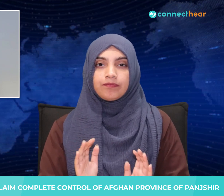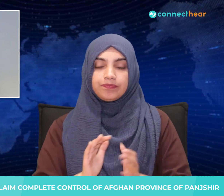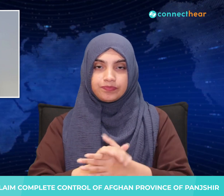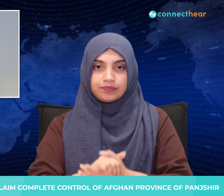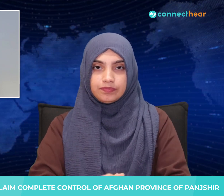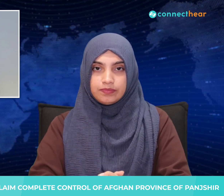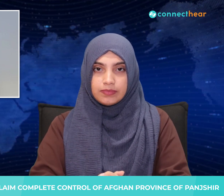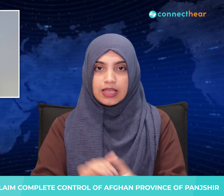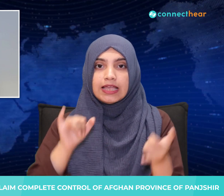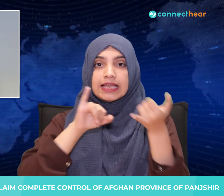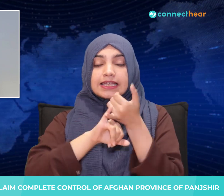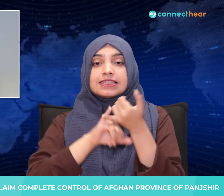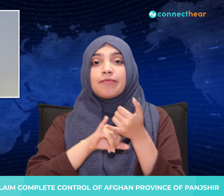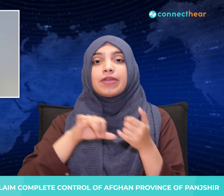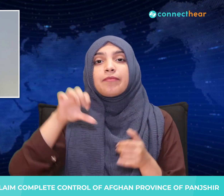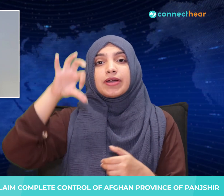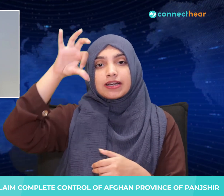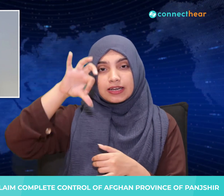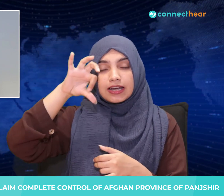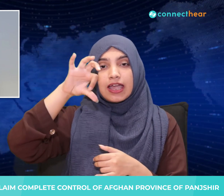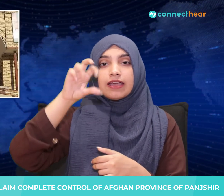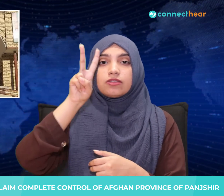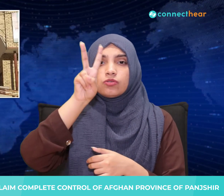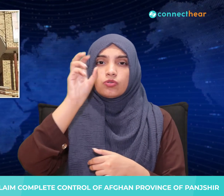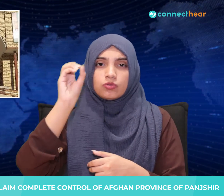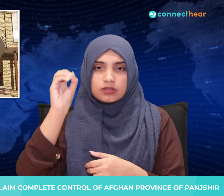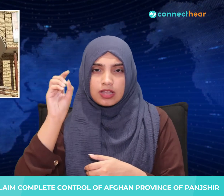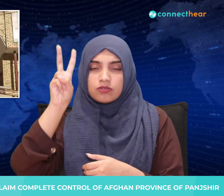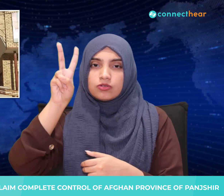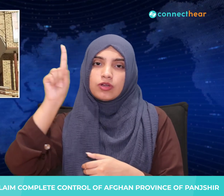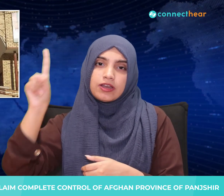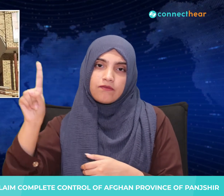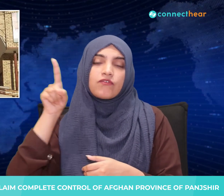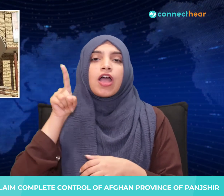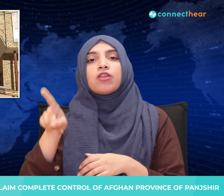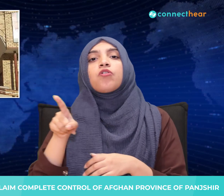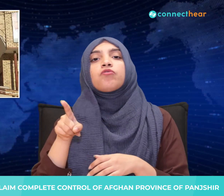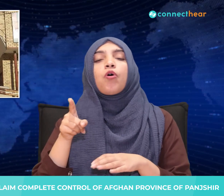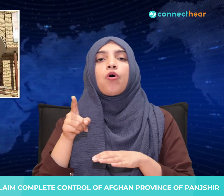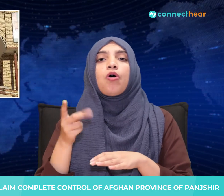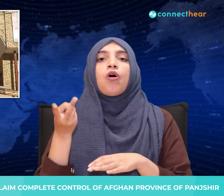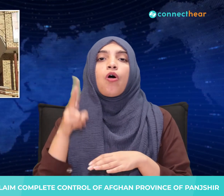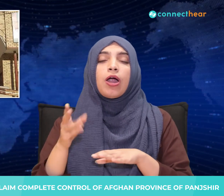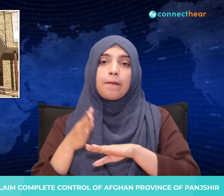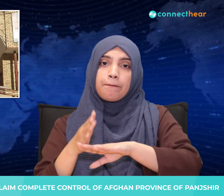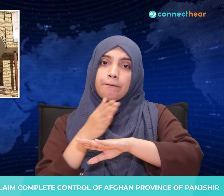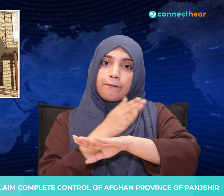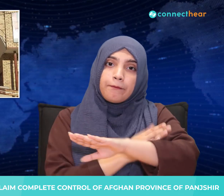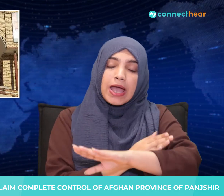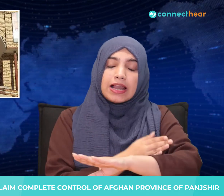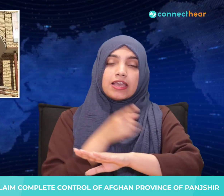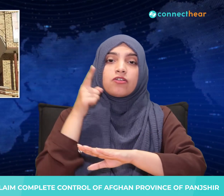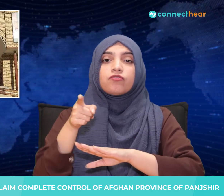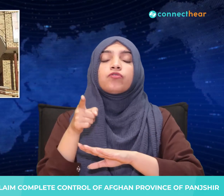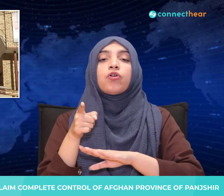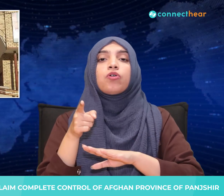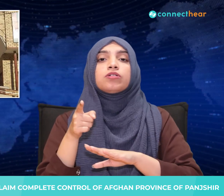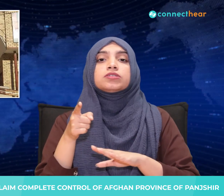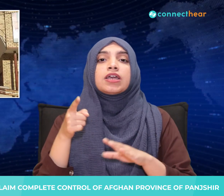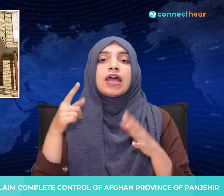on September 9, 2001, just days before the September 11 attacks on the United